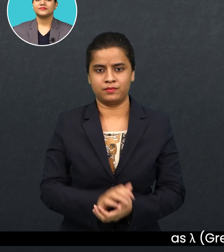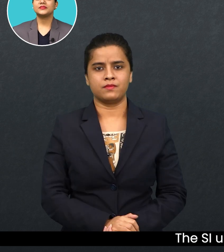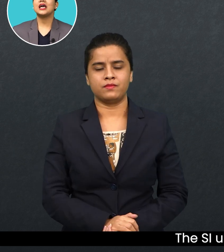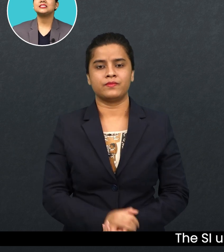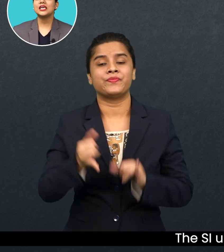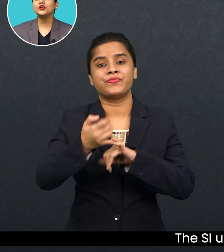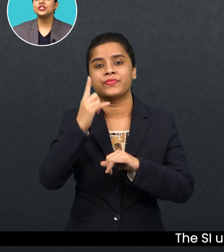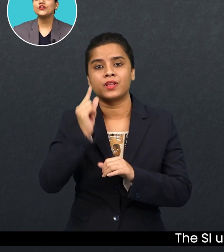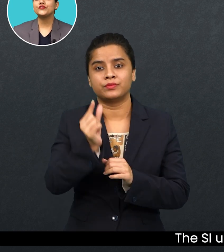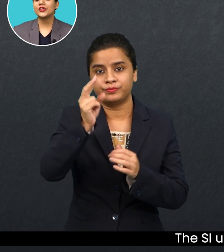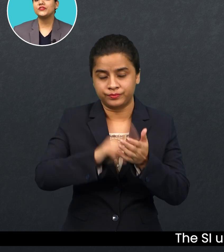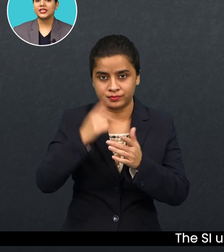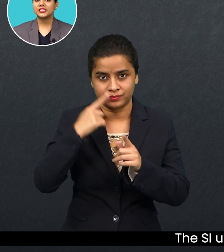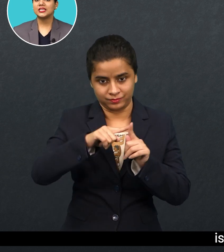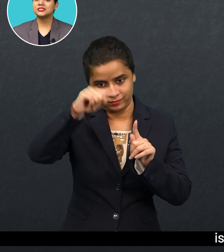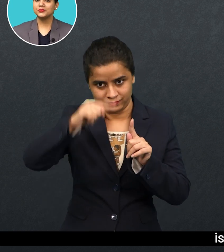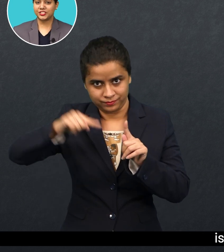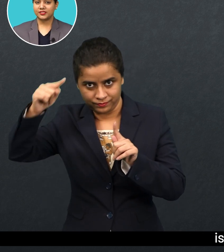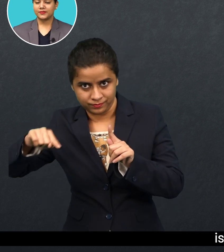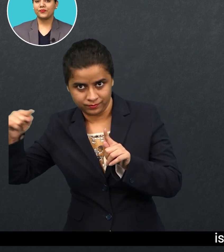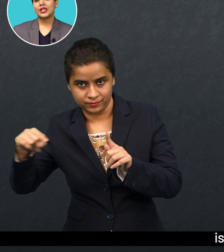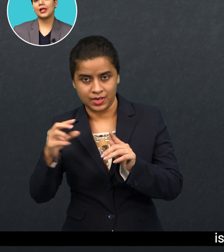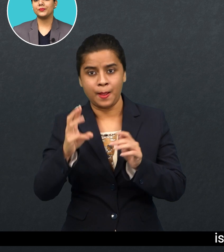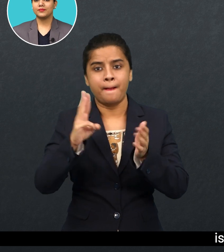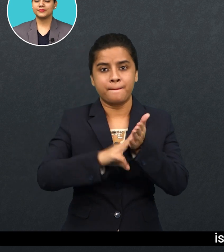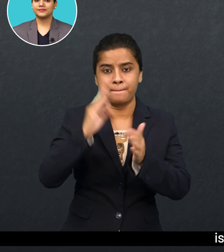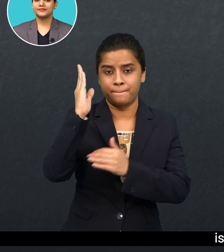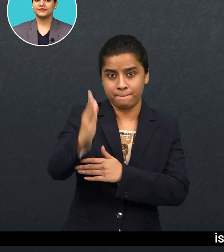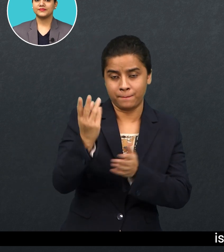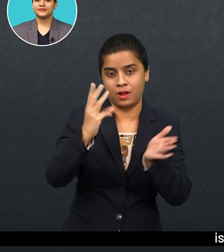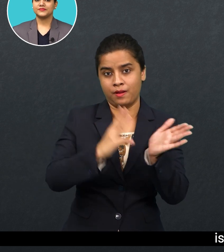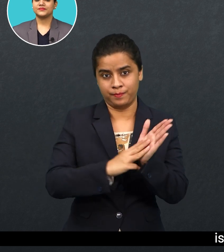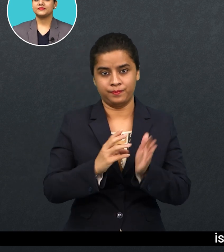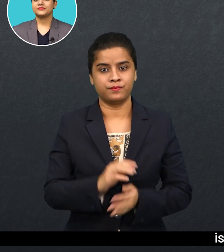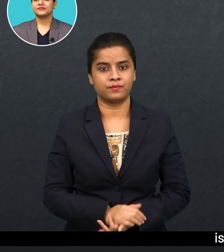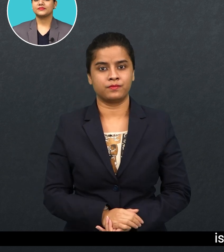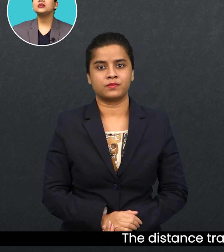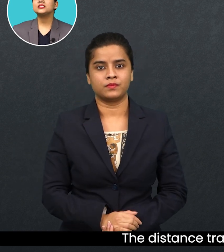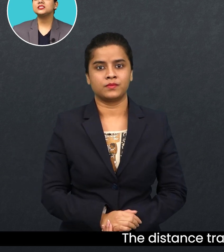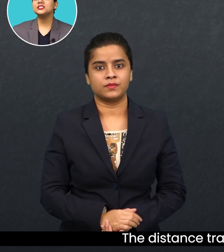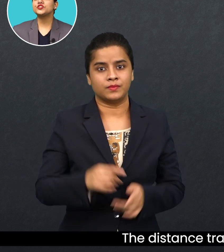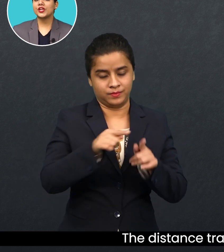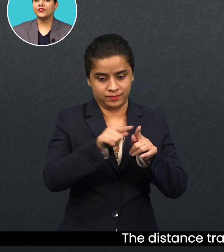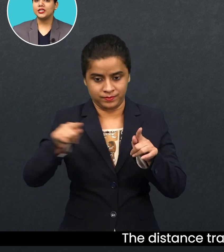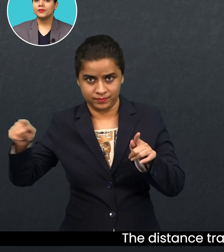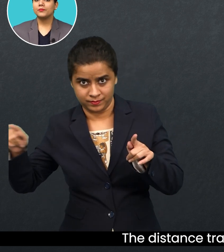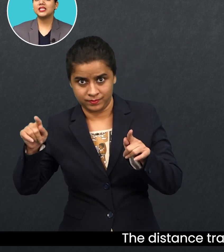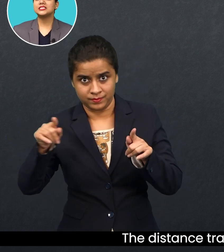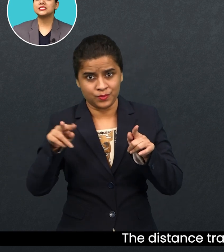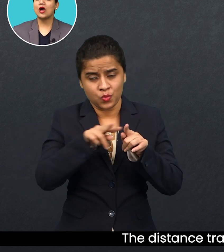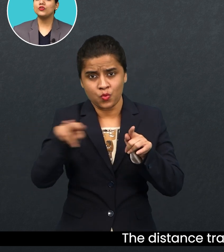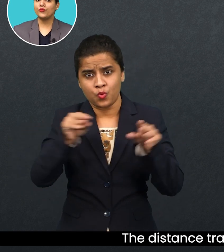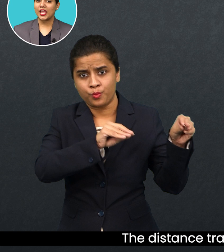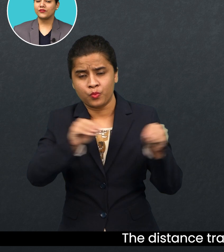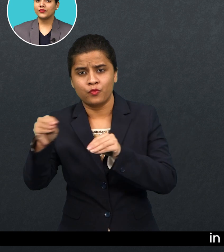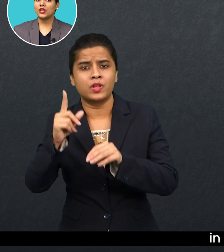The SI unit of wavelength is meter, m. The distance travelled by